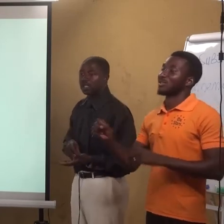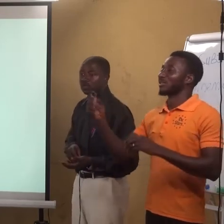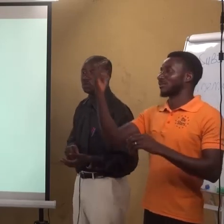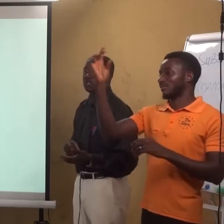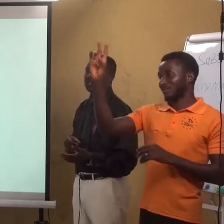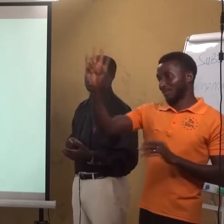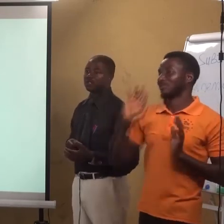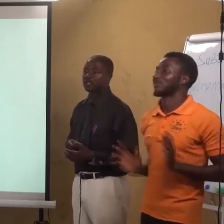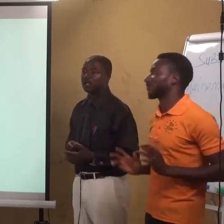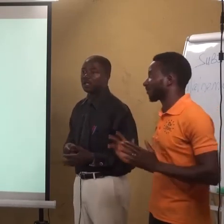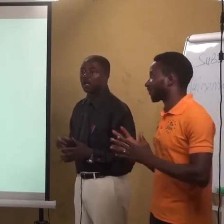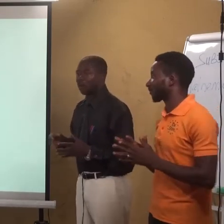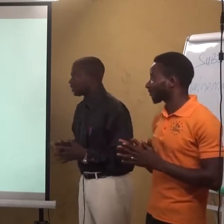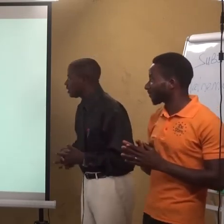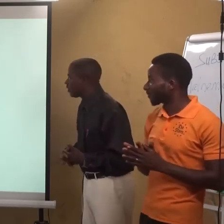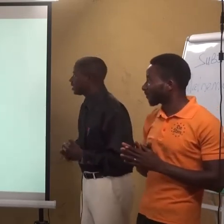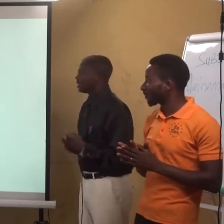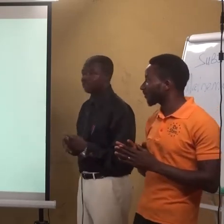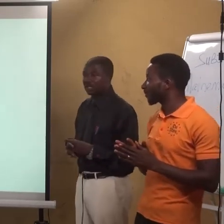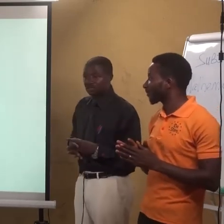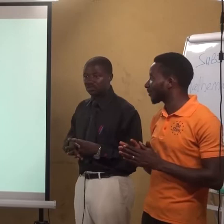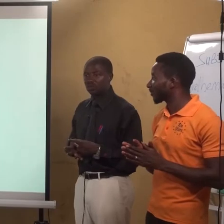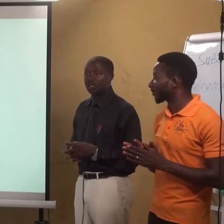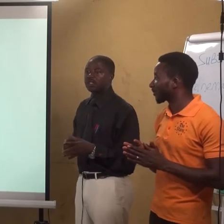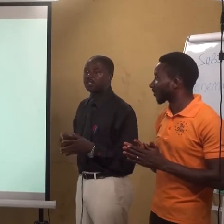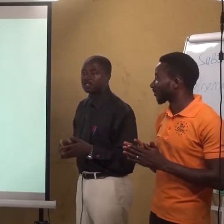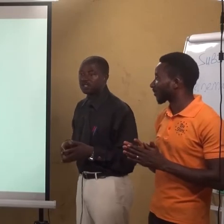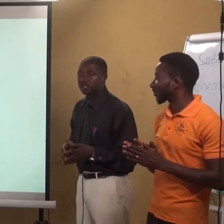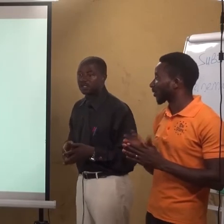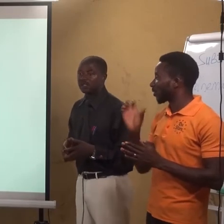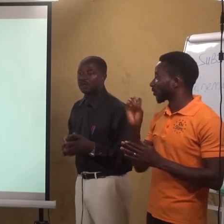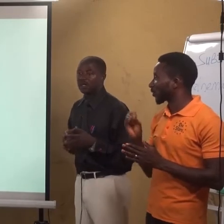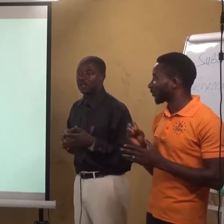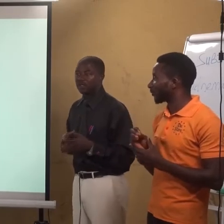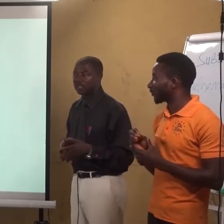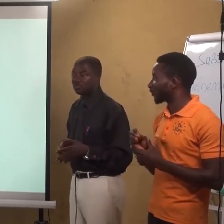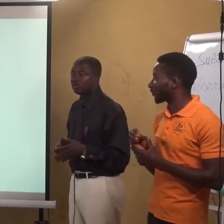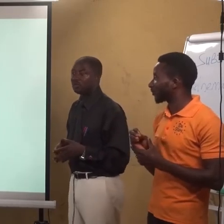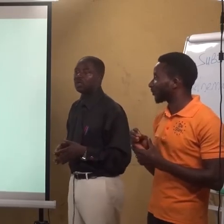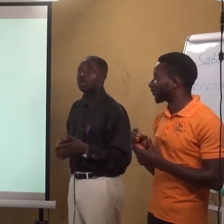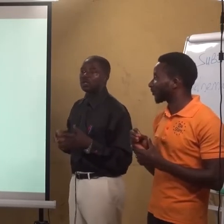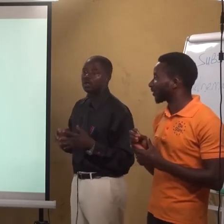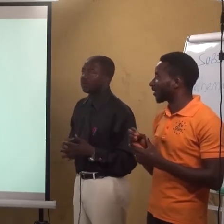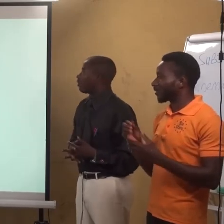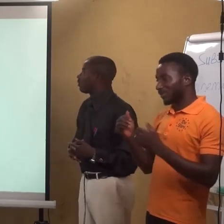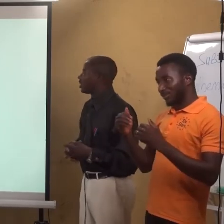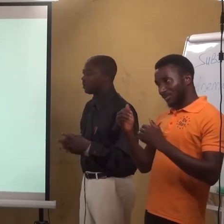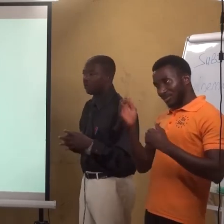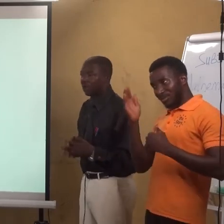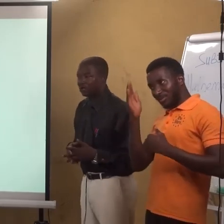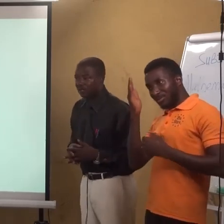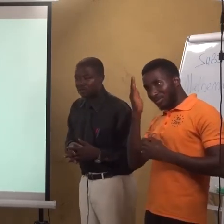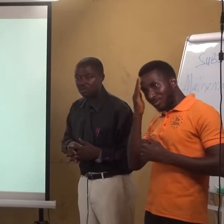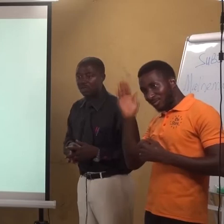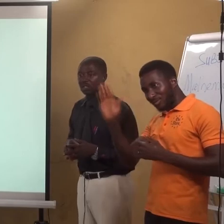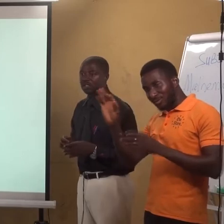our T2 is 16. Our T1 is 32. 16 divided by 32, the result will be